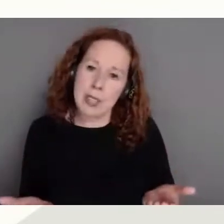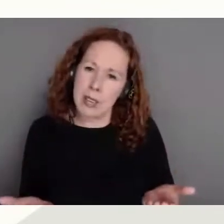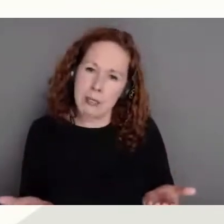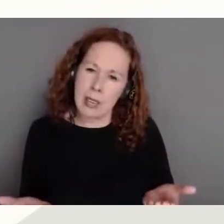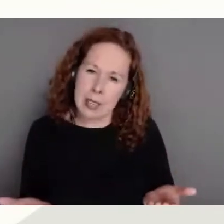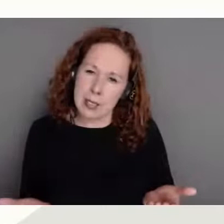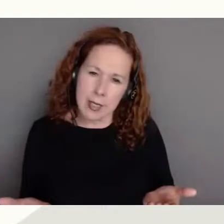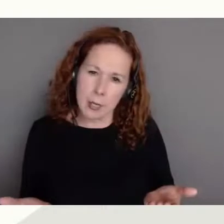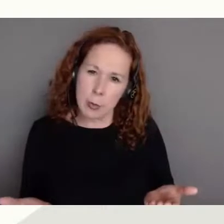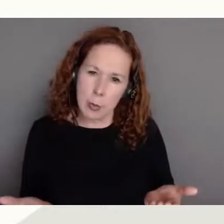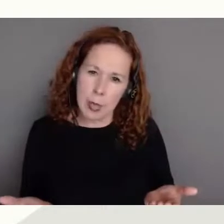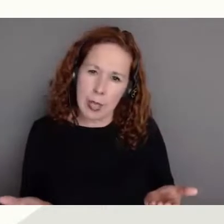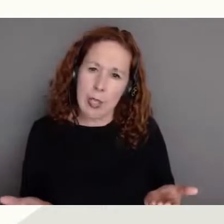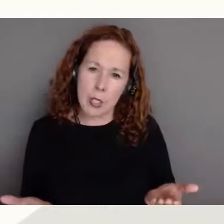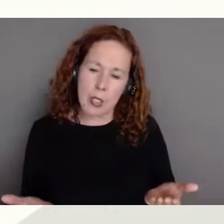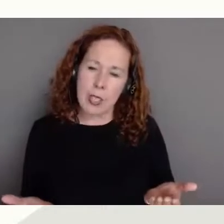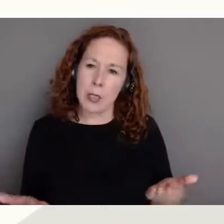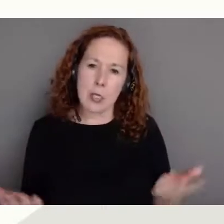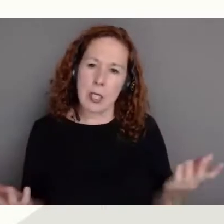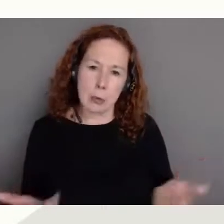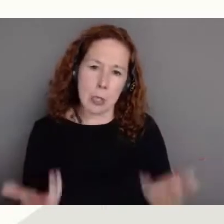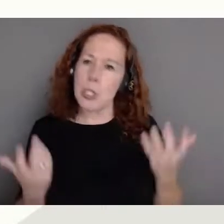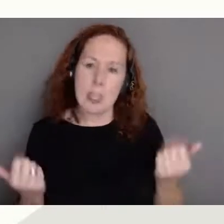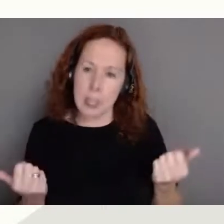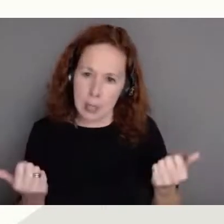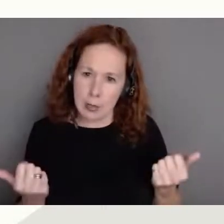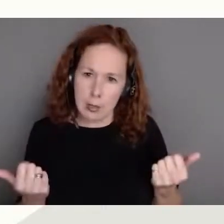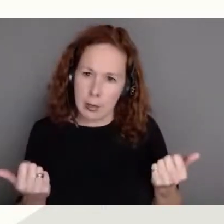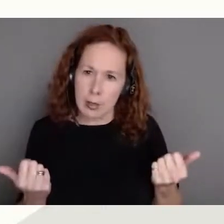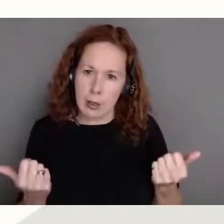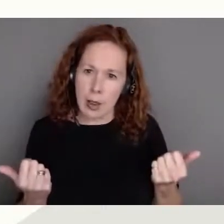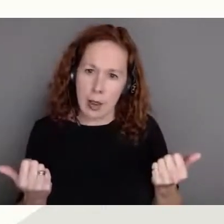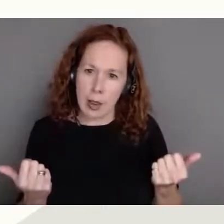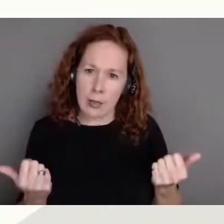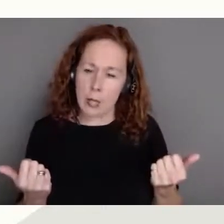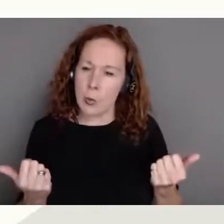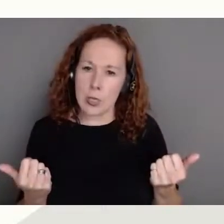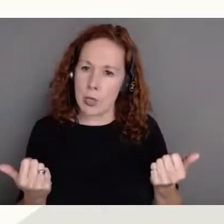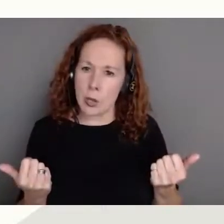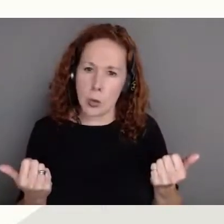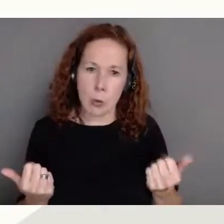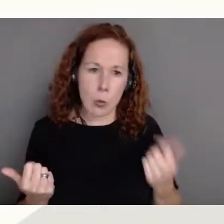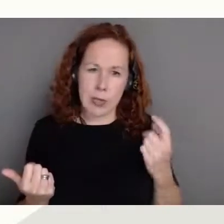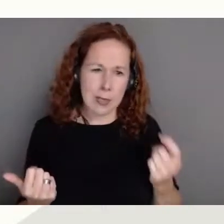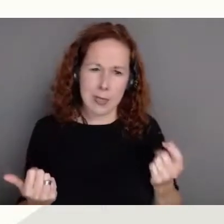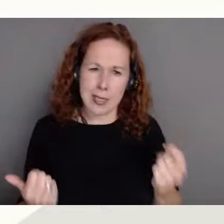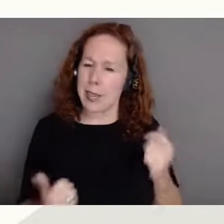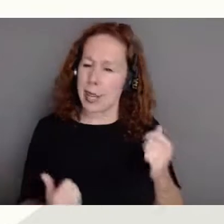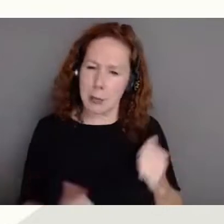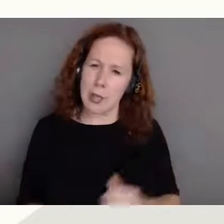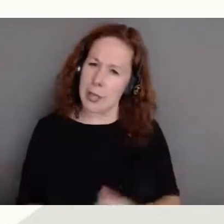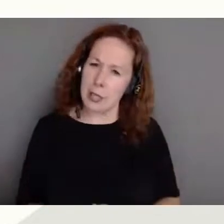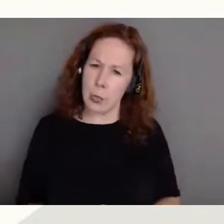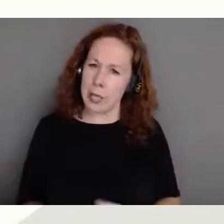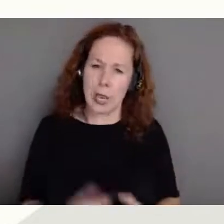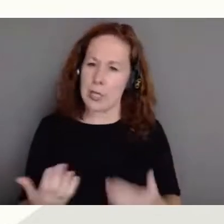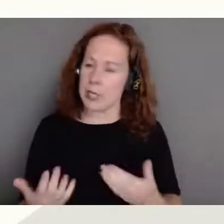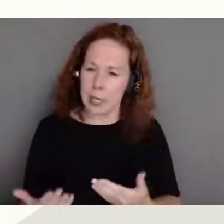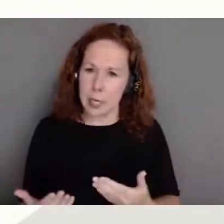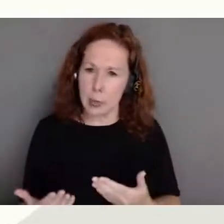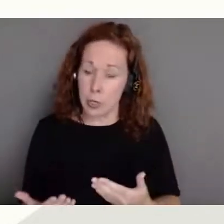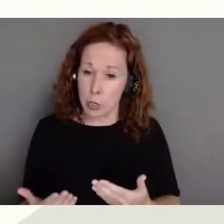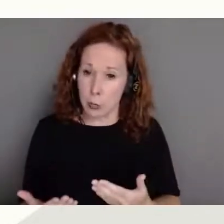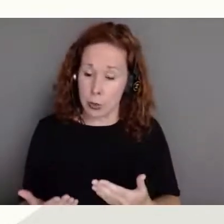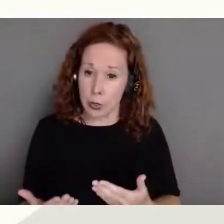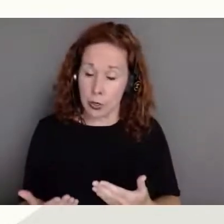people didn't have that accessible. So you think there's Mhm. an emergency, and there was Right. no, it wasn't set up that you would have a